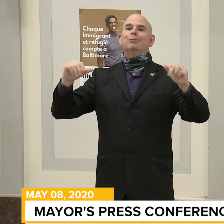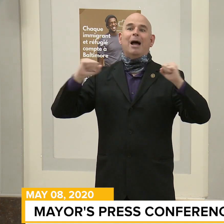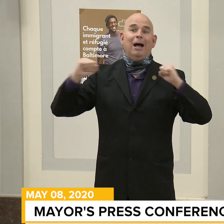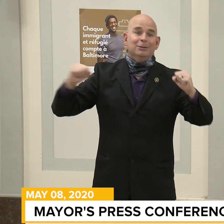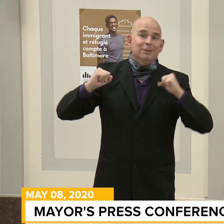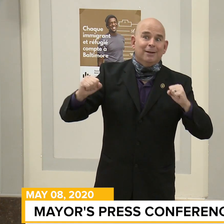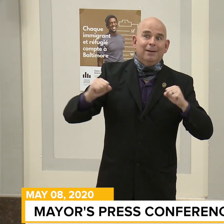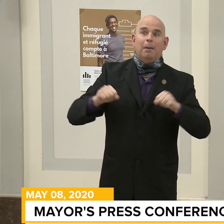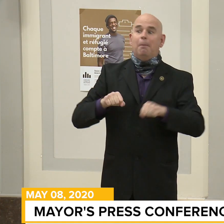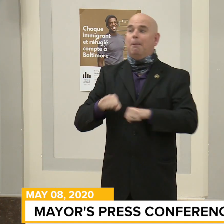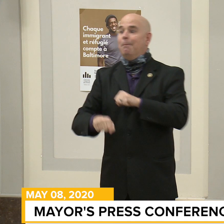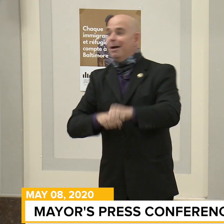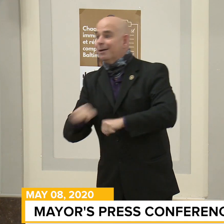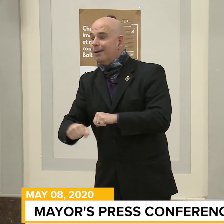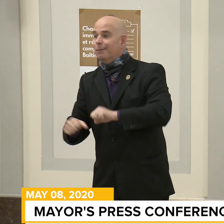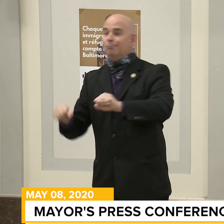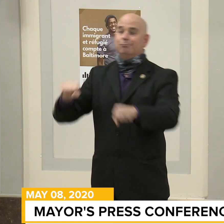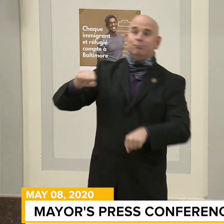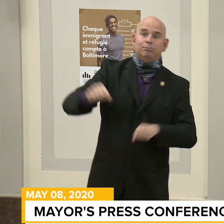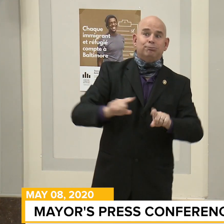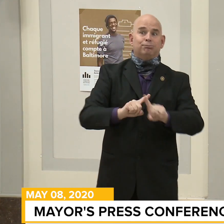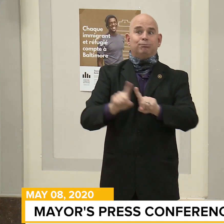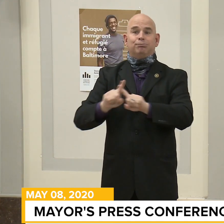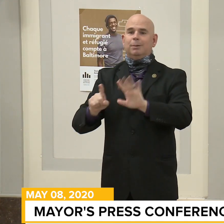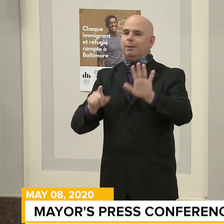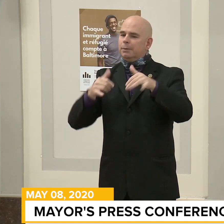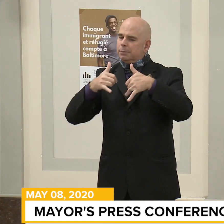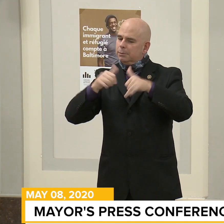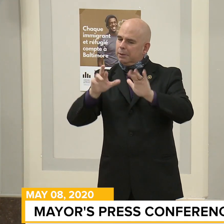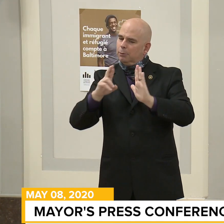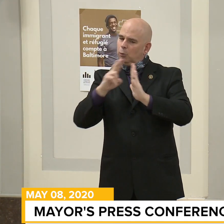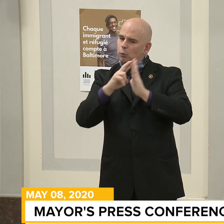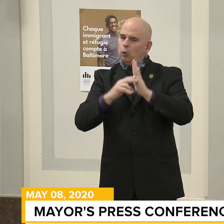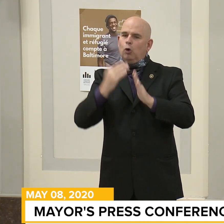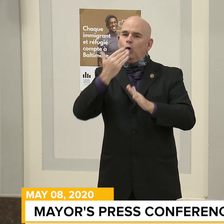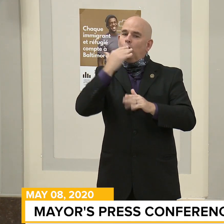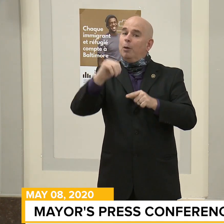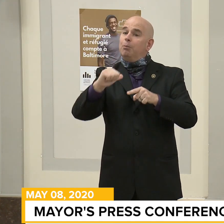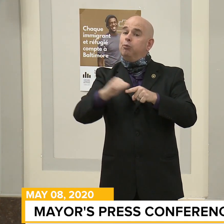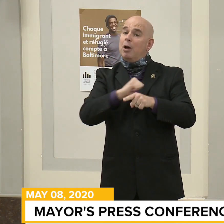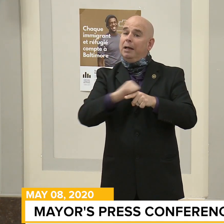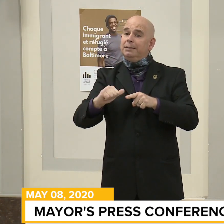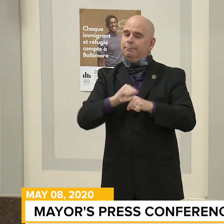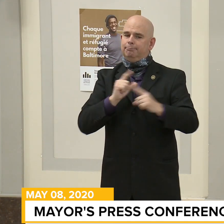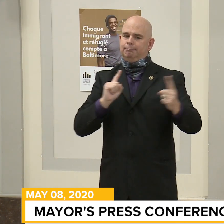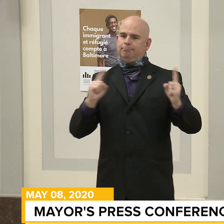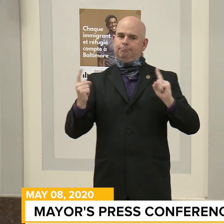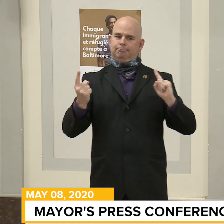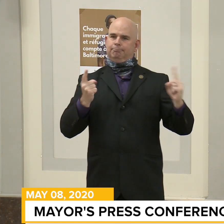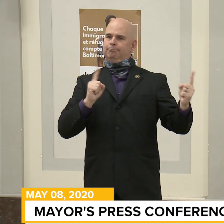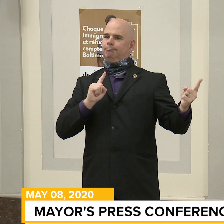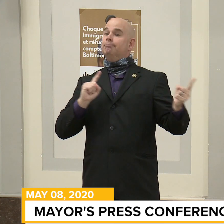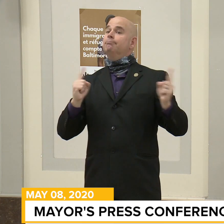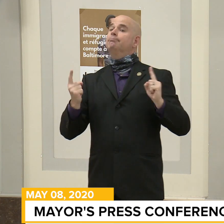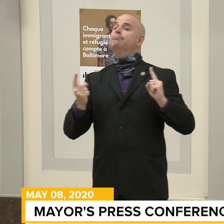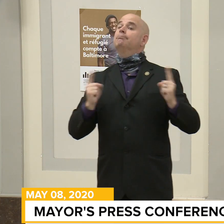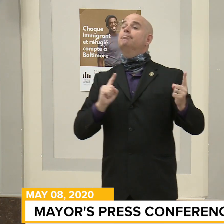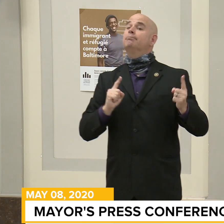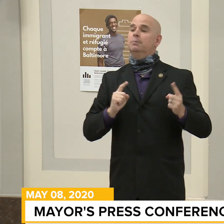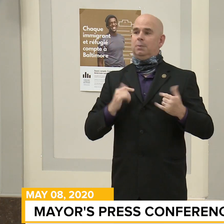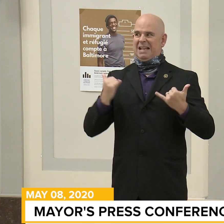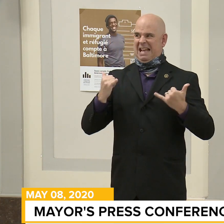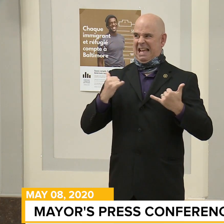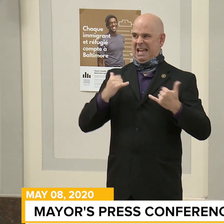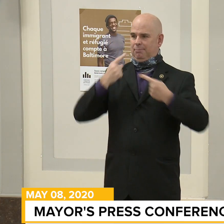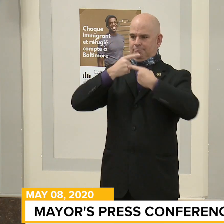remain mitigation practice while doing so. The Phase 1 reopening will allow the following activities to resume at the